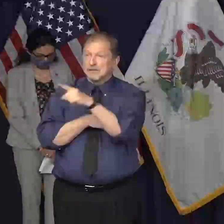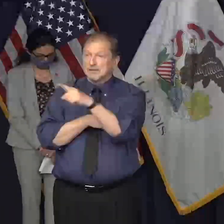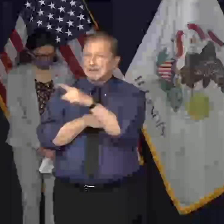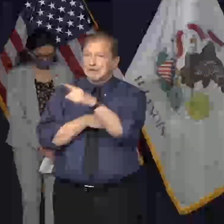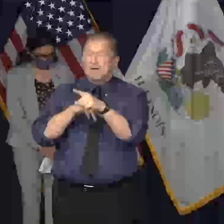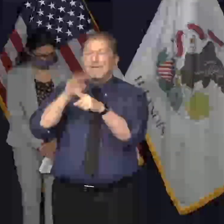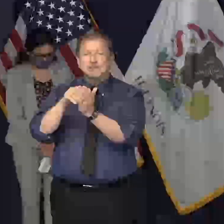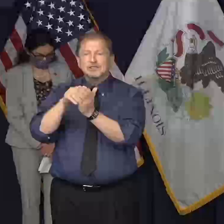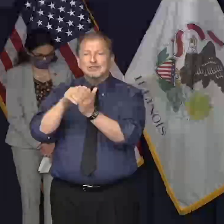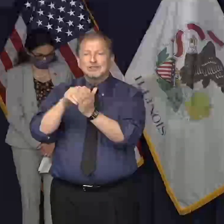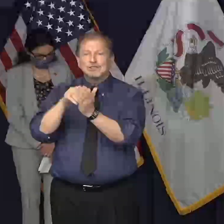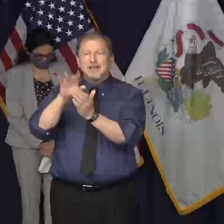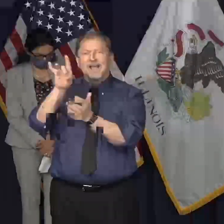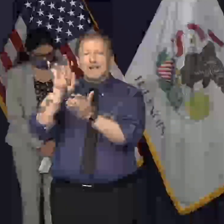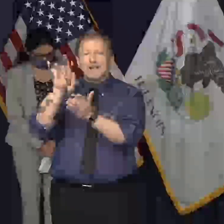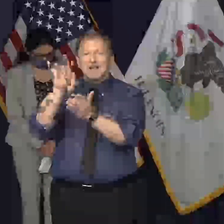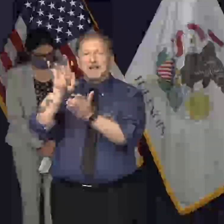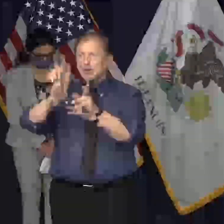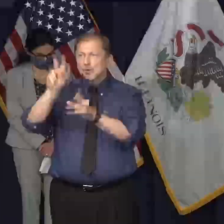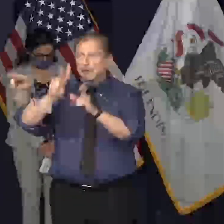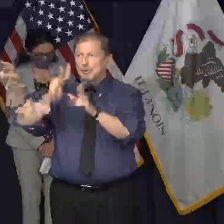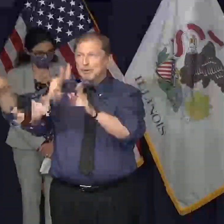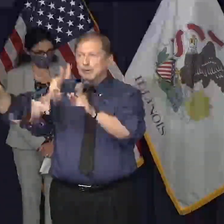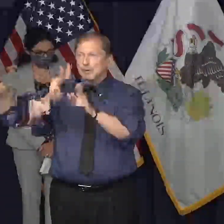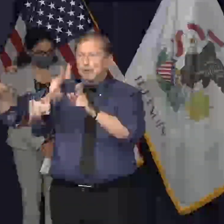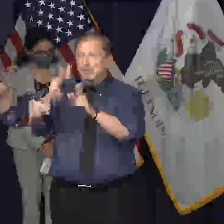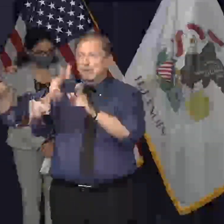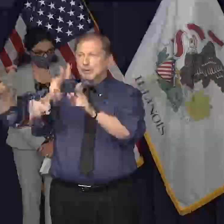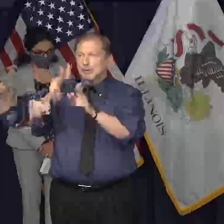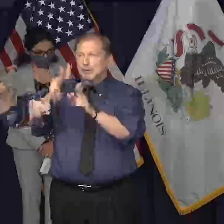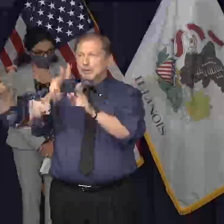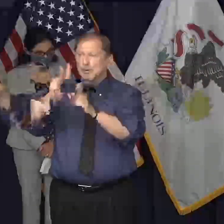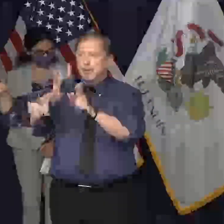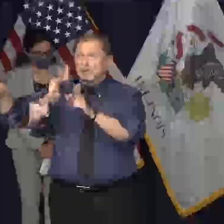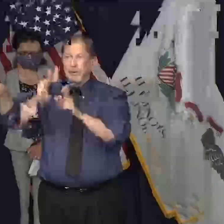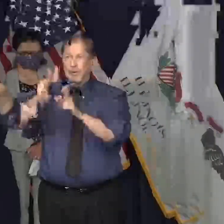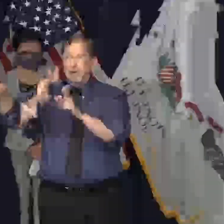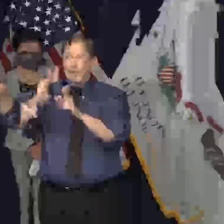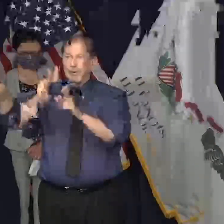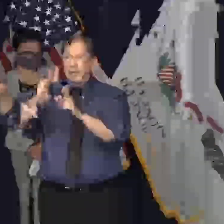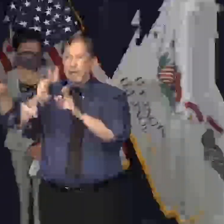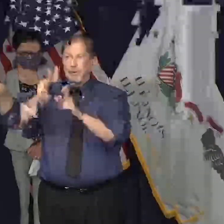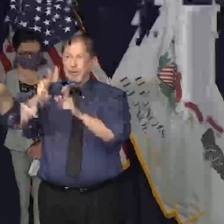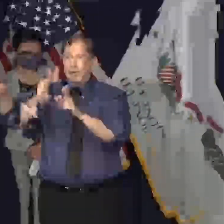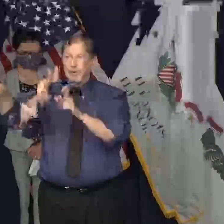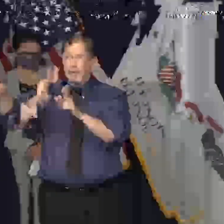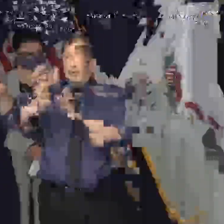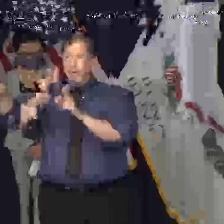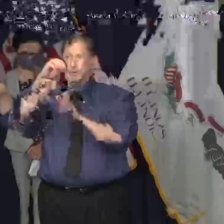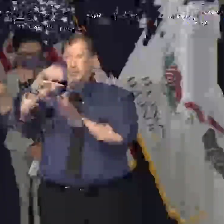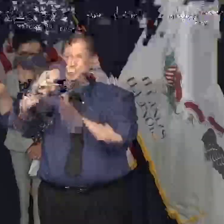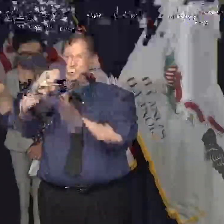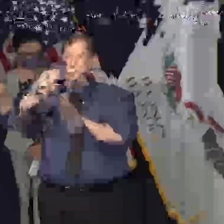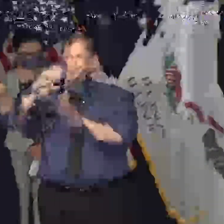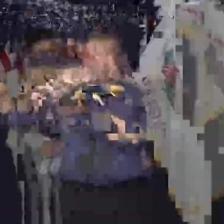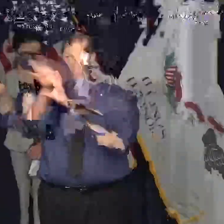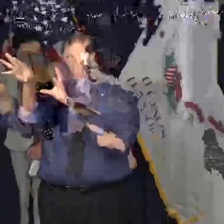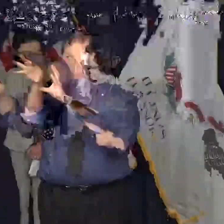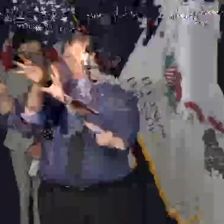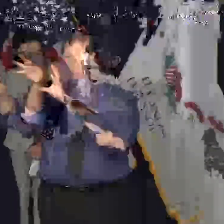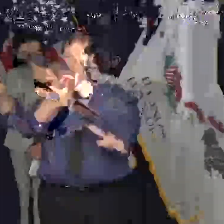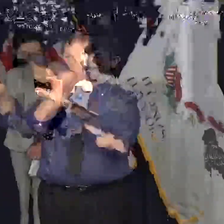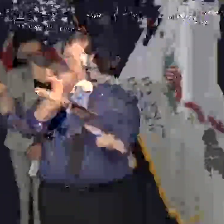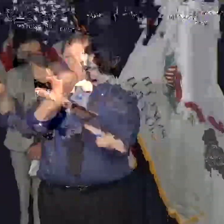4,832 individuals who are hospitalized with COVID-19 illness. Of those in the hospital,